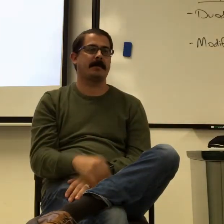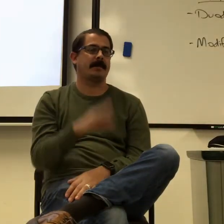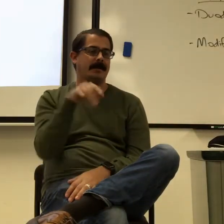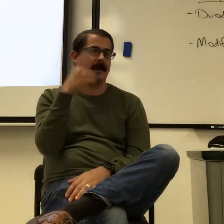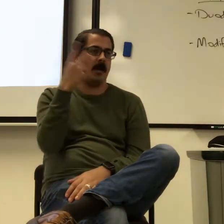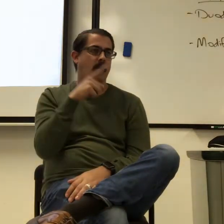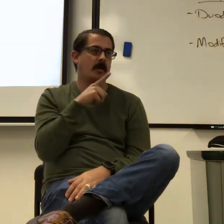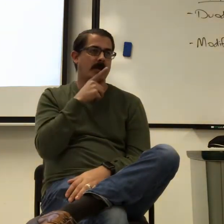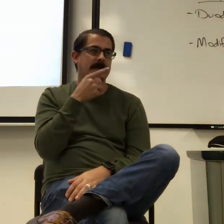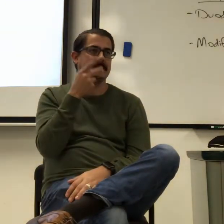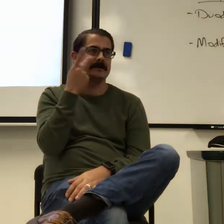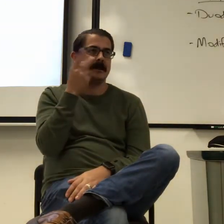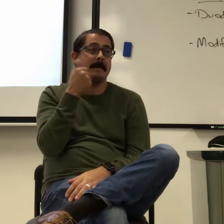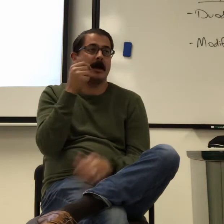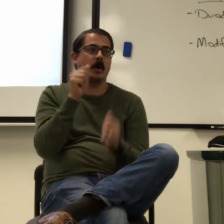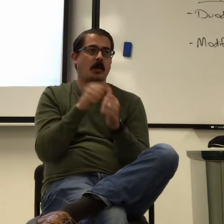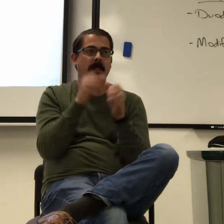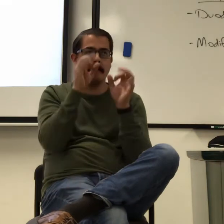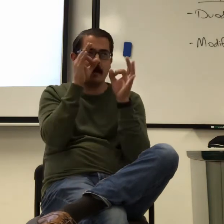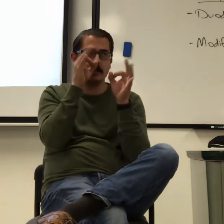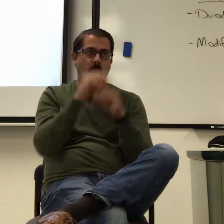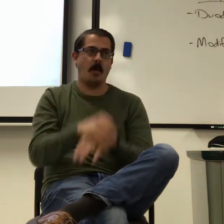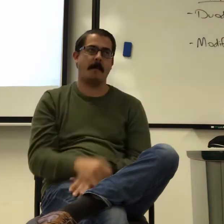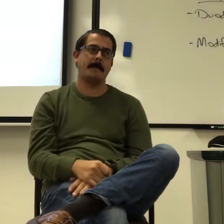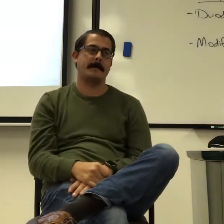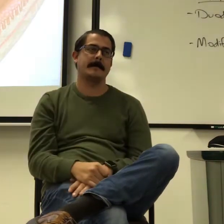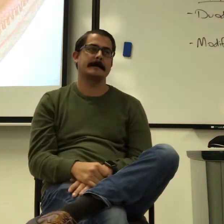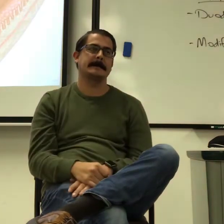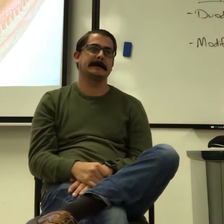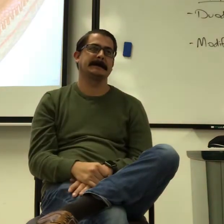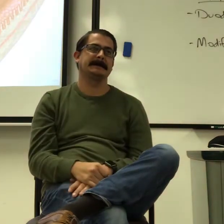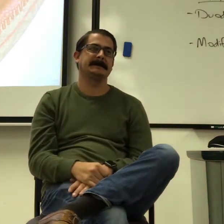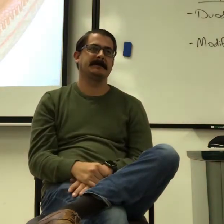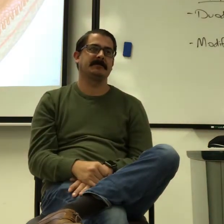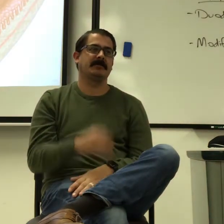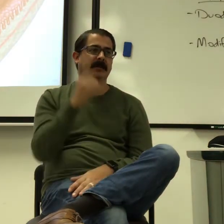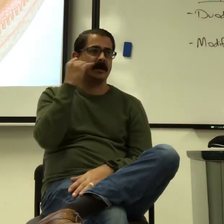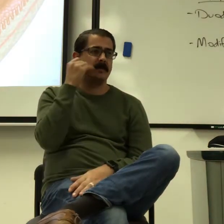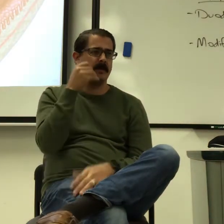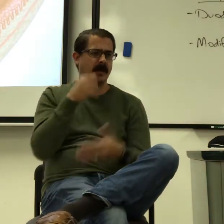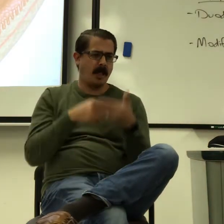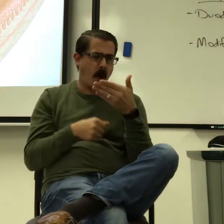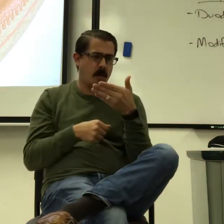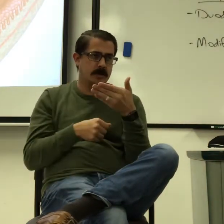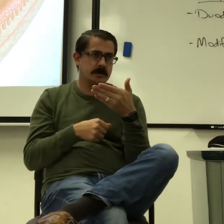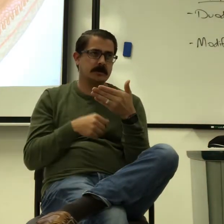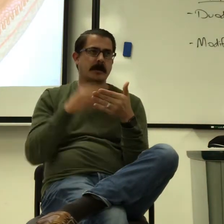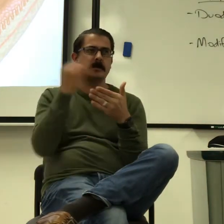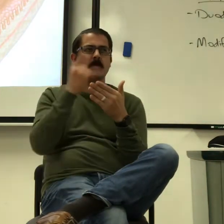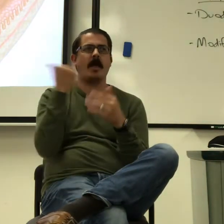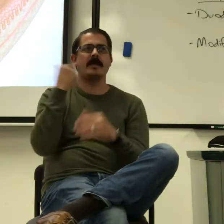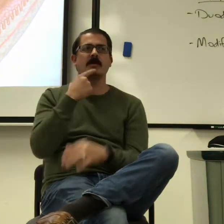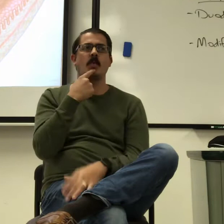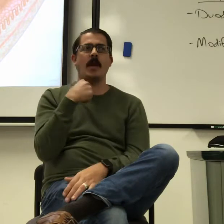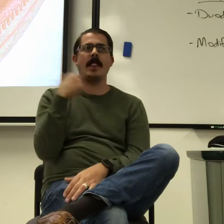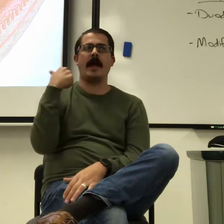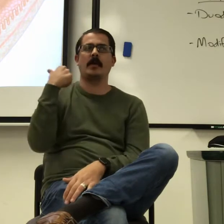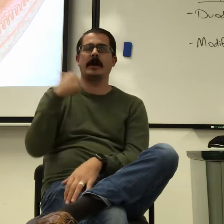see those better with a microscope. And so, if you like look at a close-up of here, I'm going to draw this red line